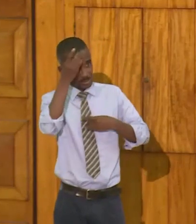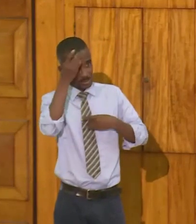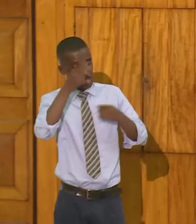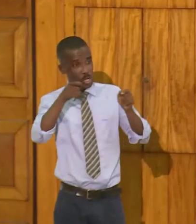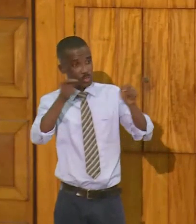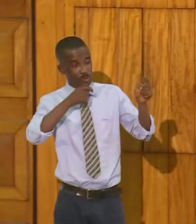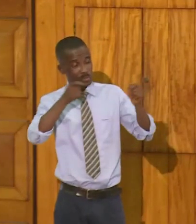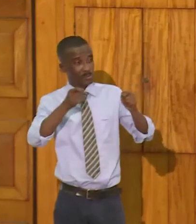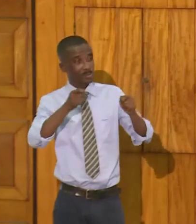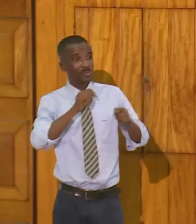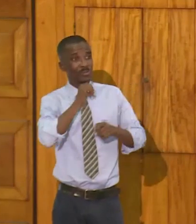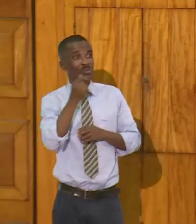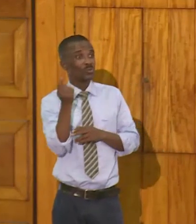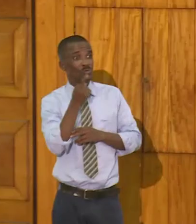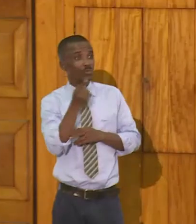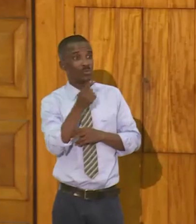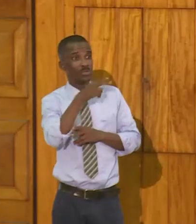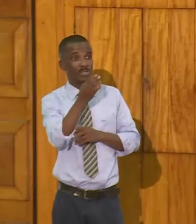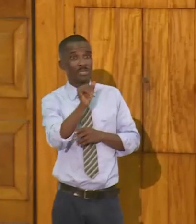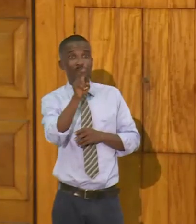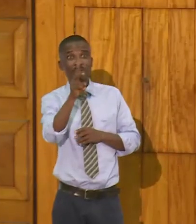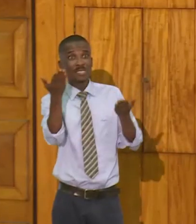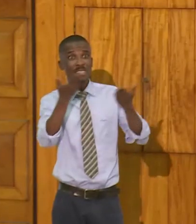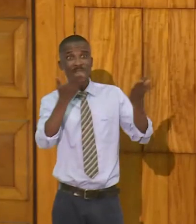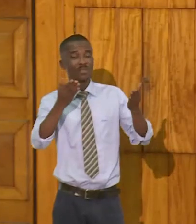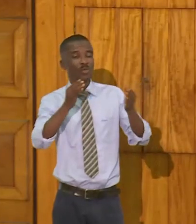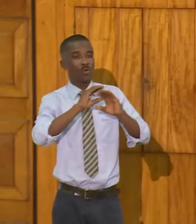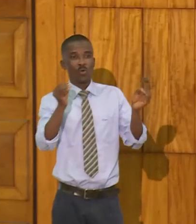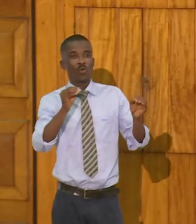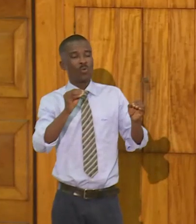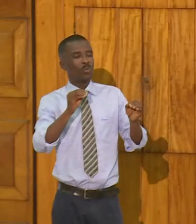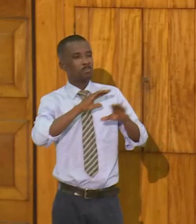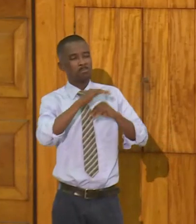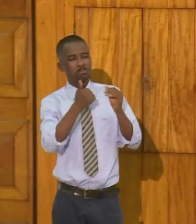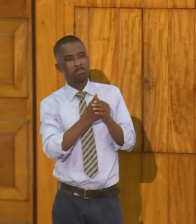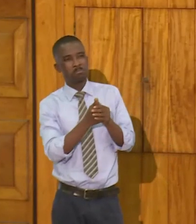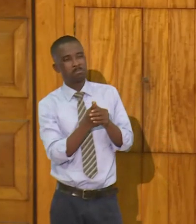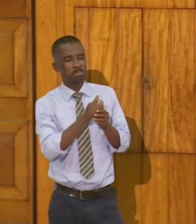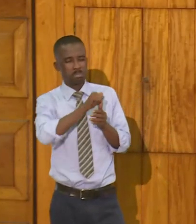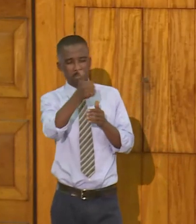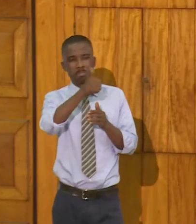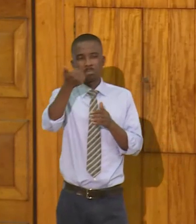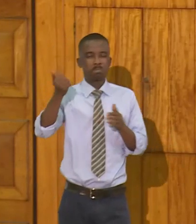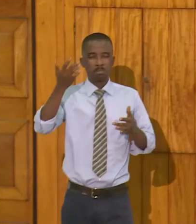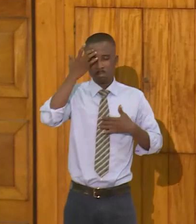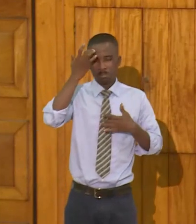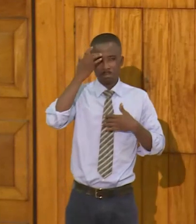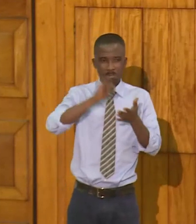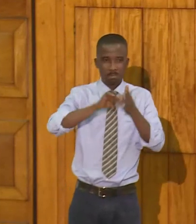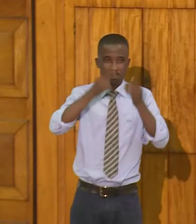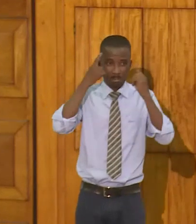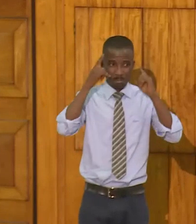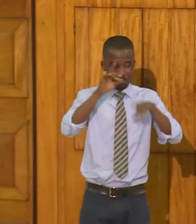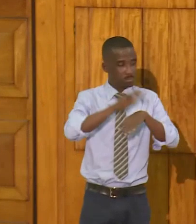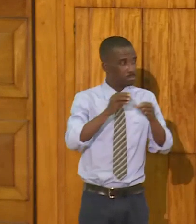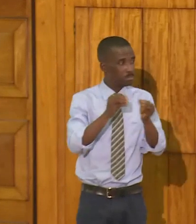time around is not only for even HIV services, but covering even other priority diseases. So that is